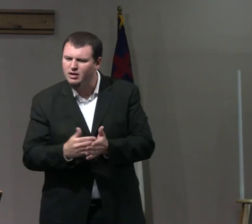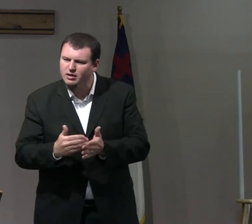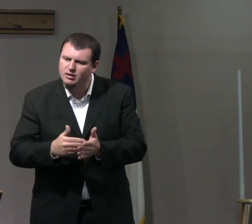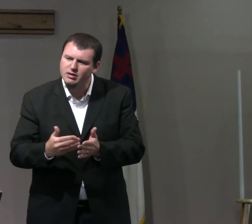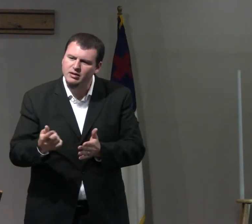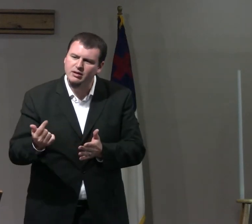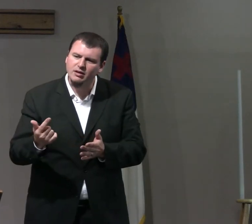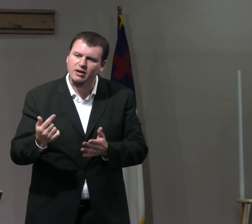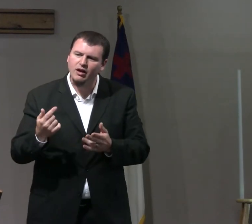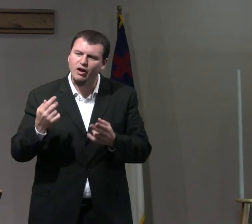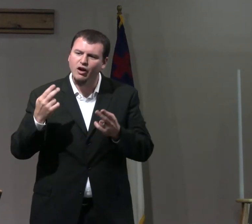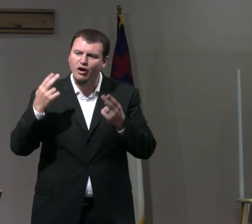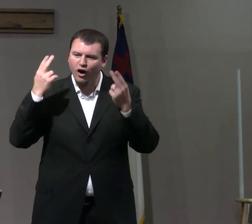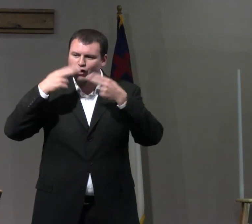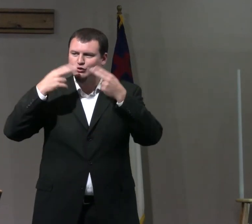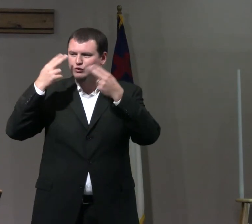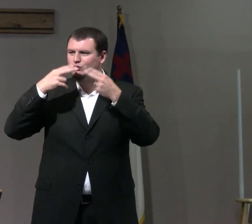Oh, I like that song better. Cartoon.